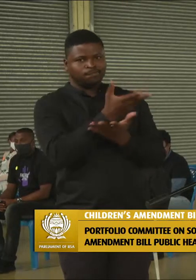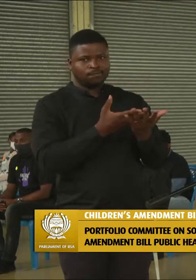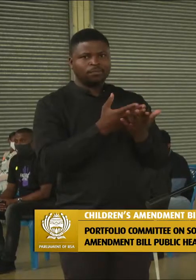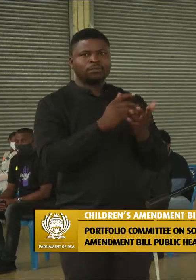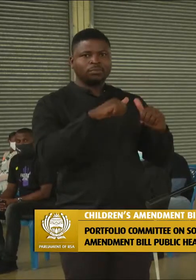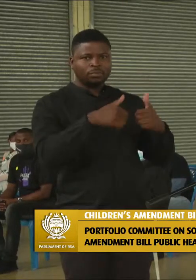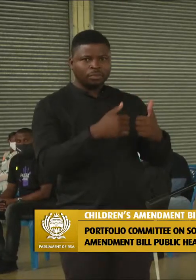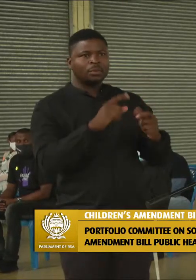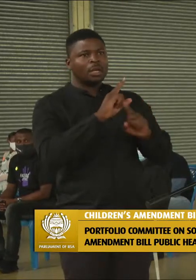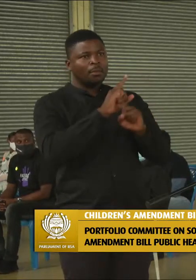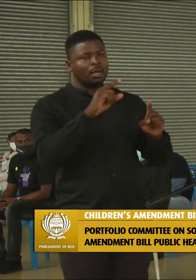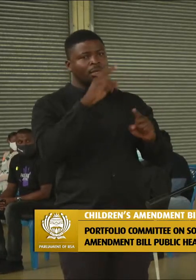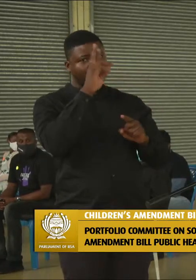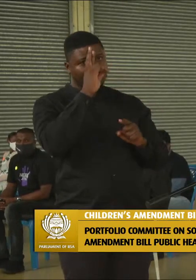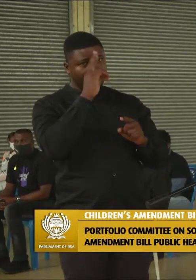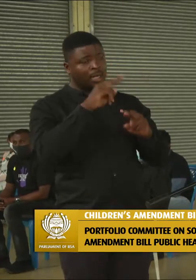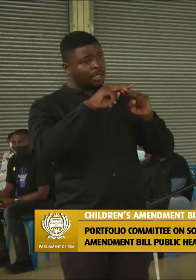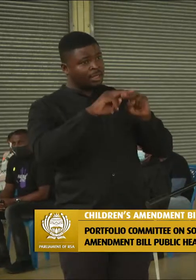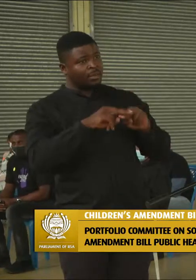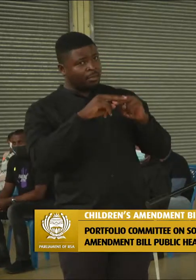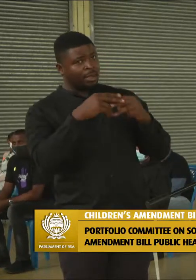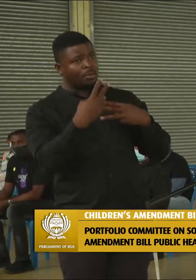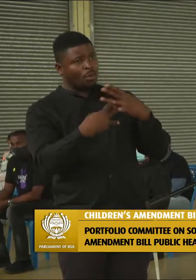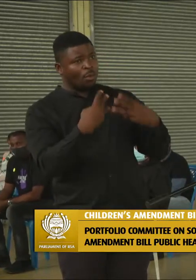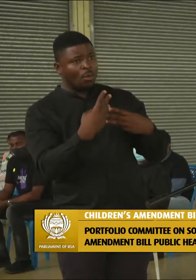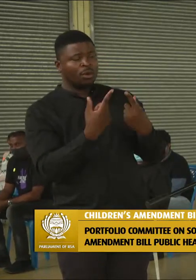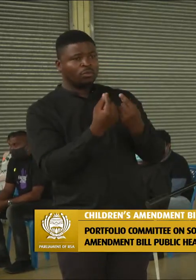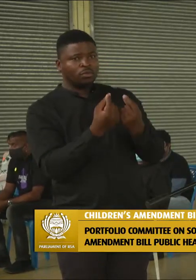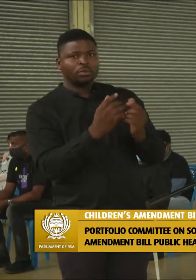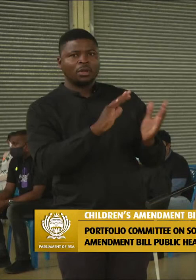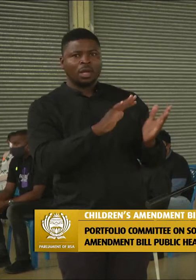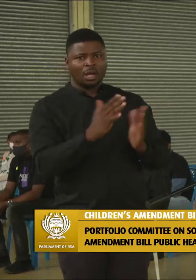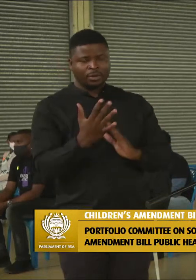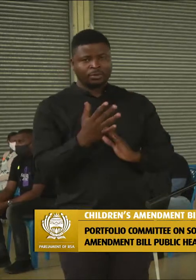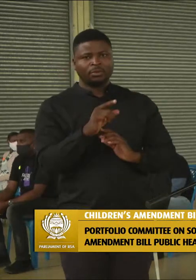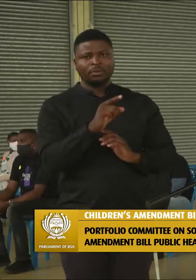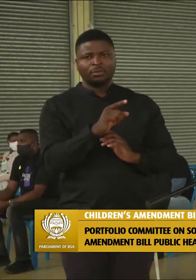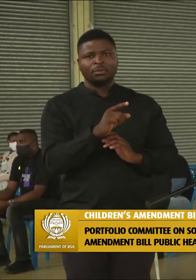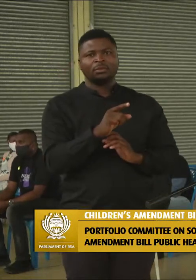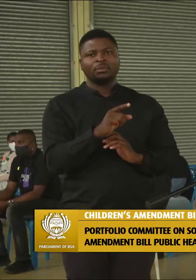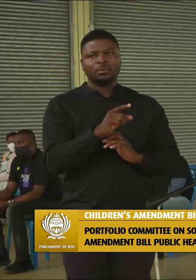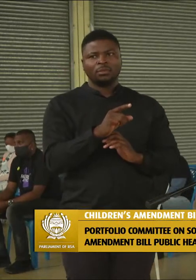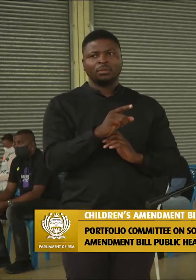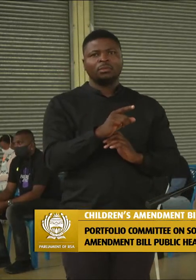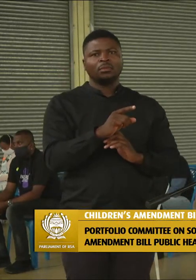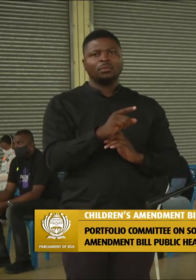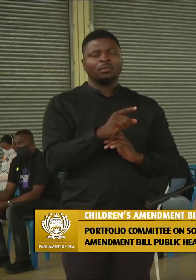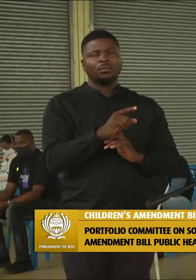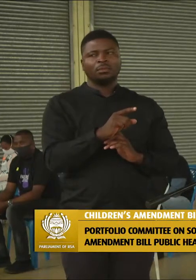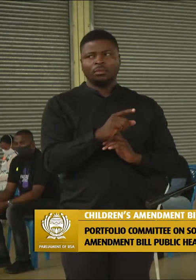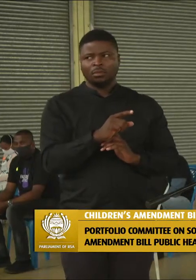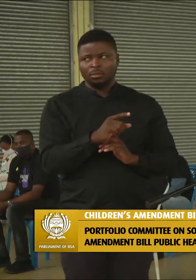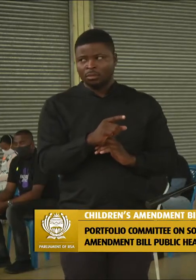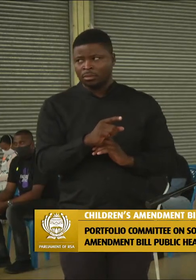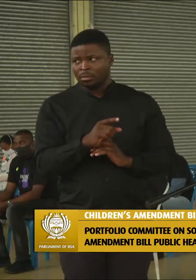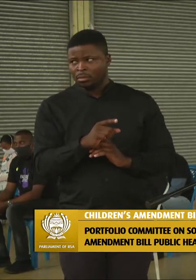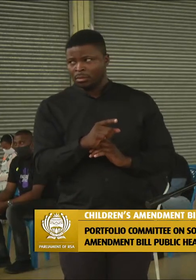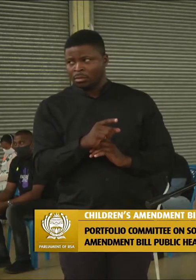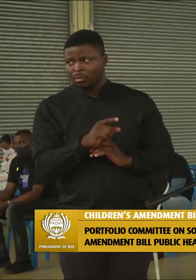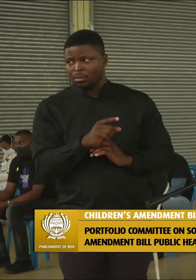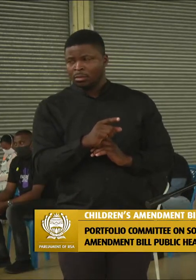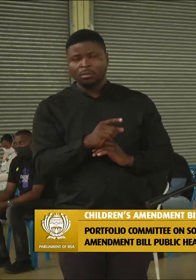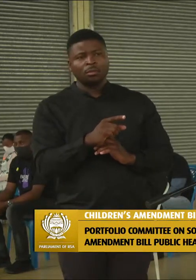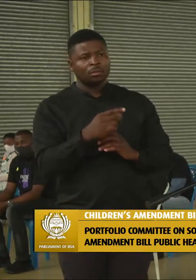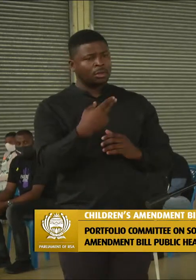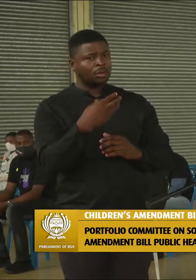kudependa emsebenzini ukuthi angafumani iPMDS angafumani ukuthi arecommendwe apeye.